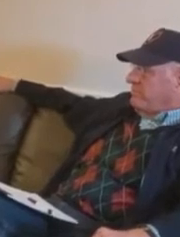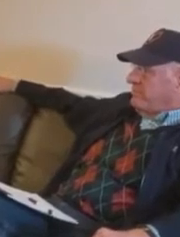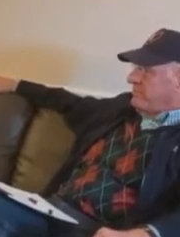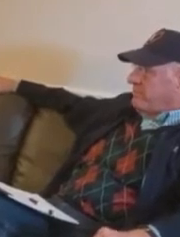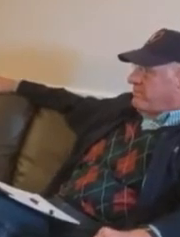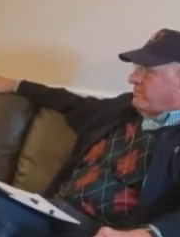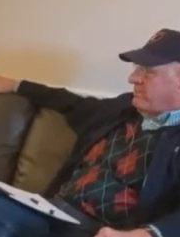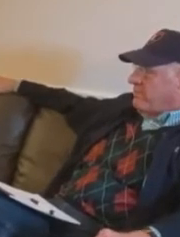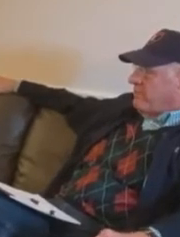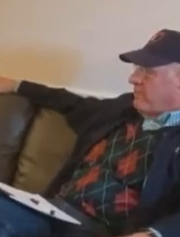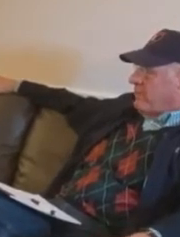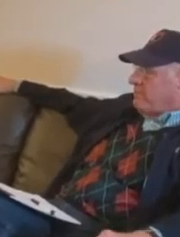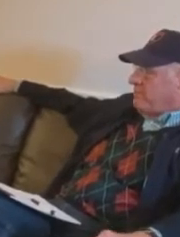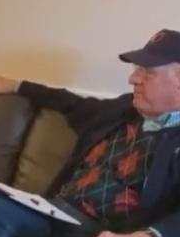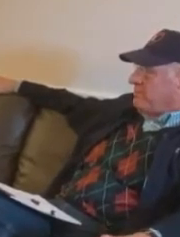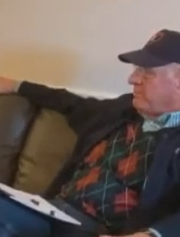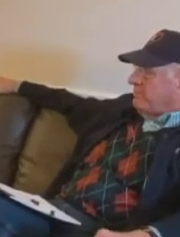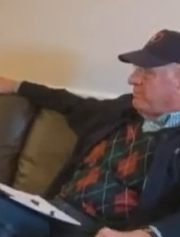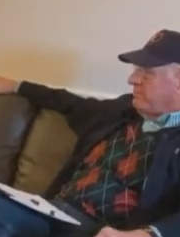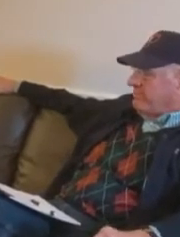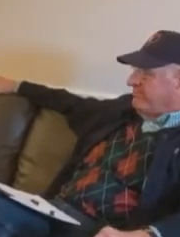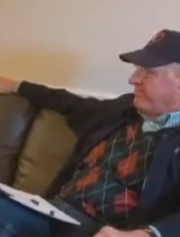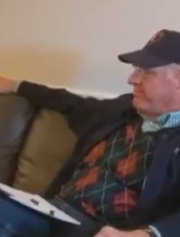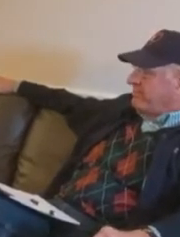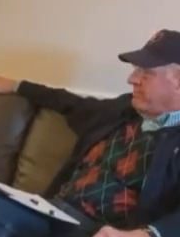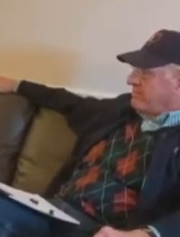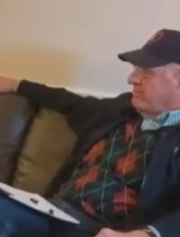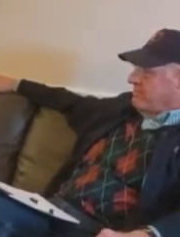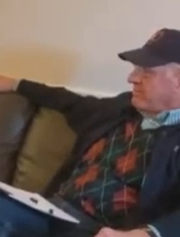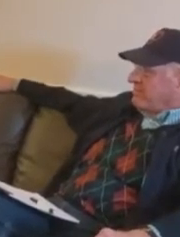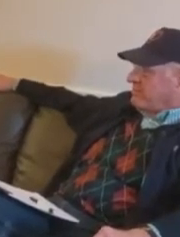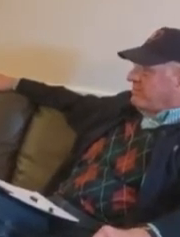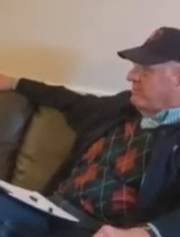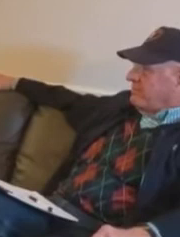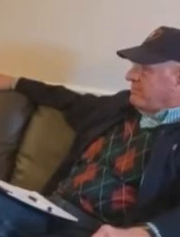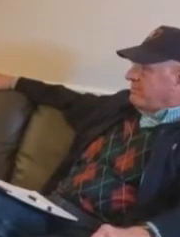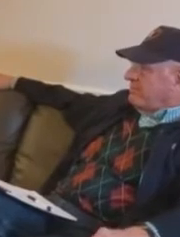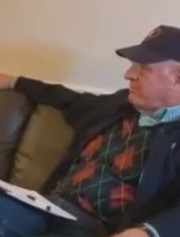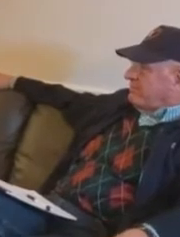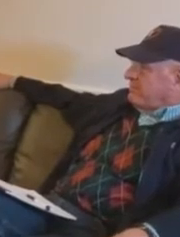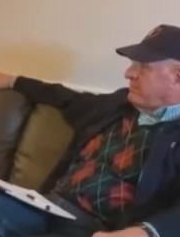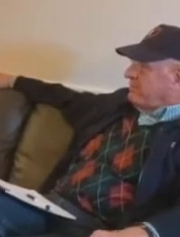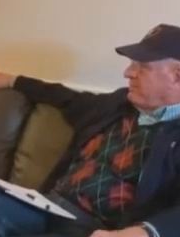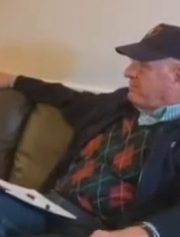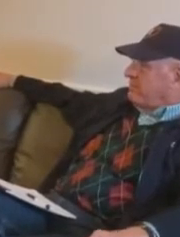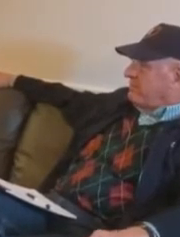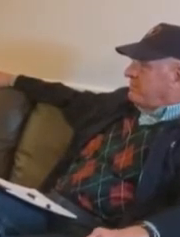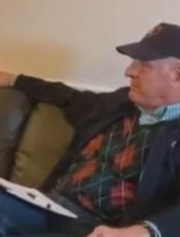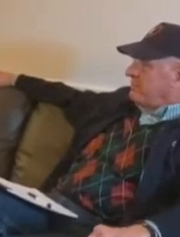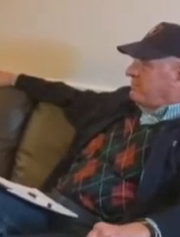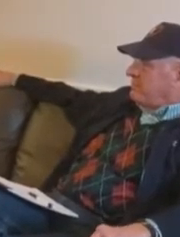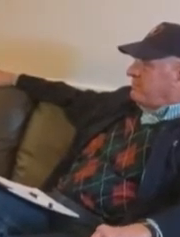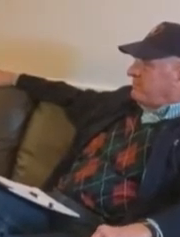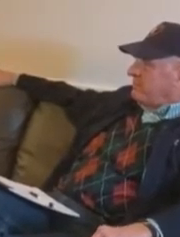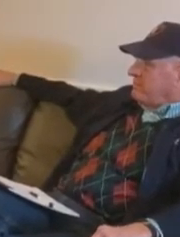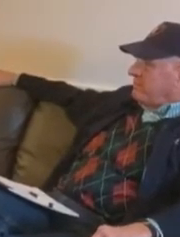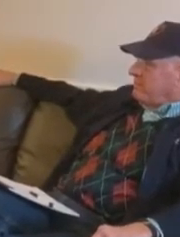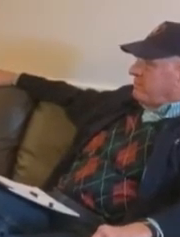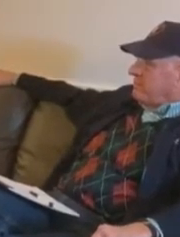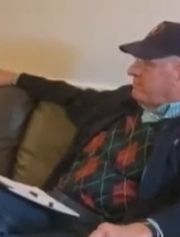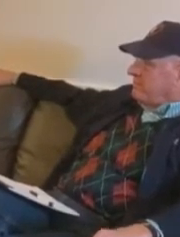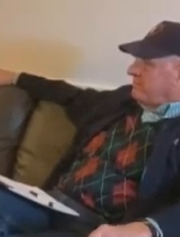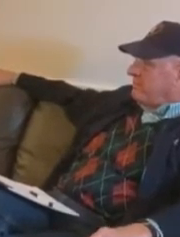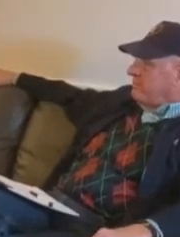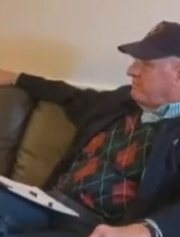years later, as a member of Asylum Hill Congregational Church. And I know you as a man